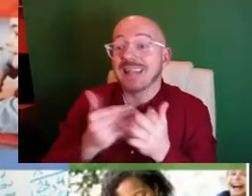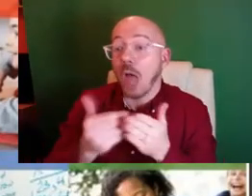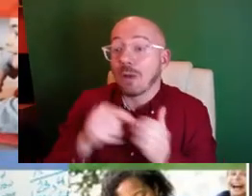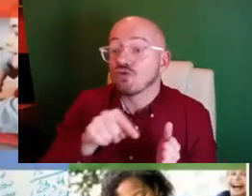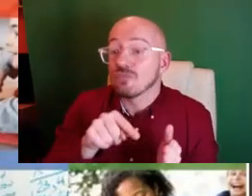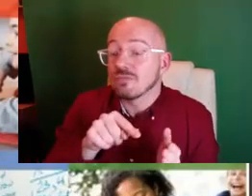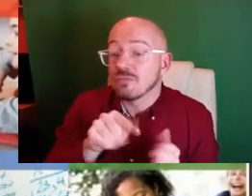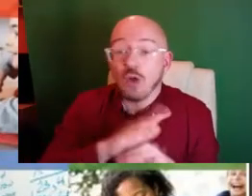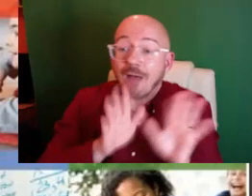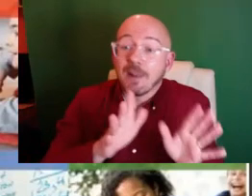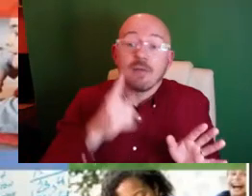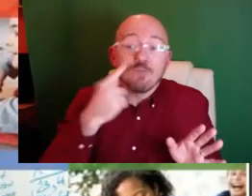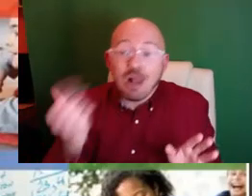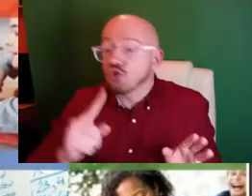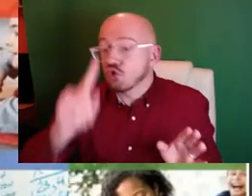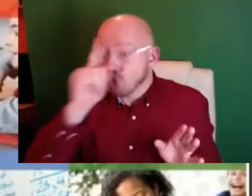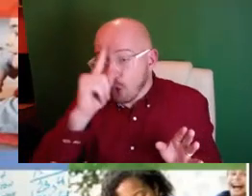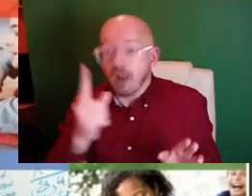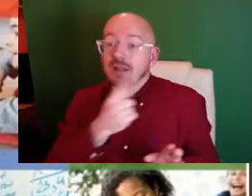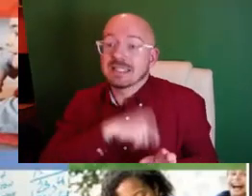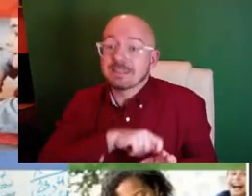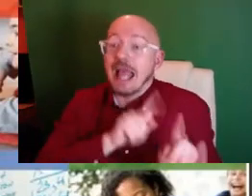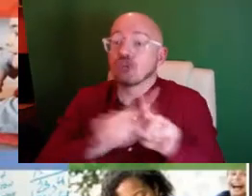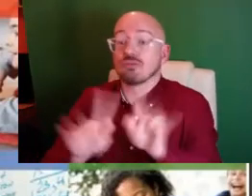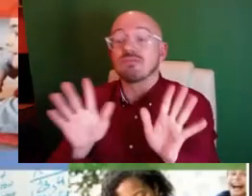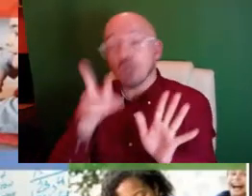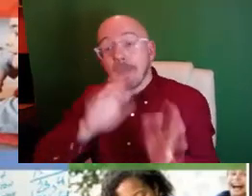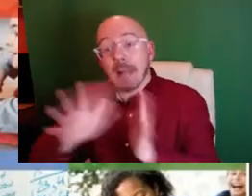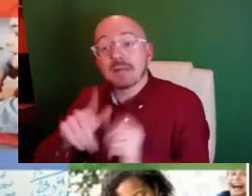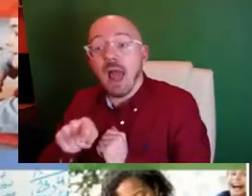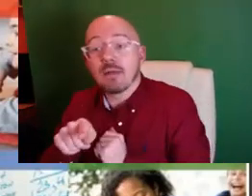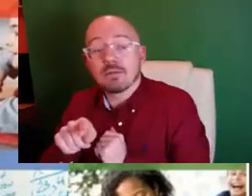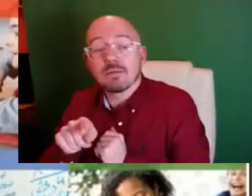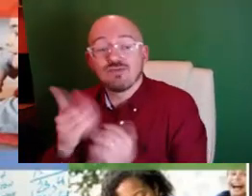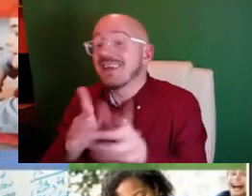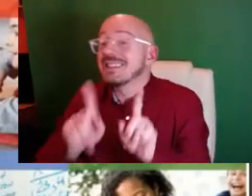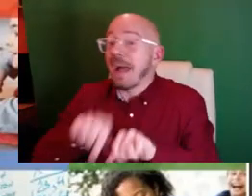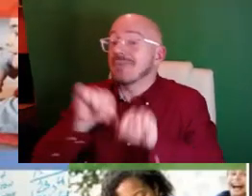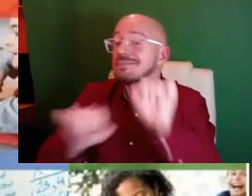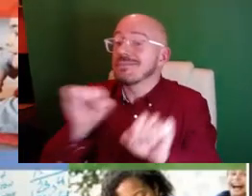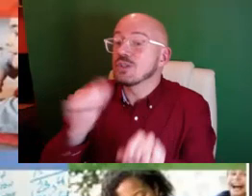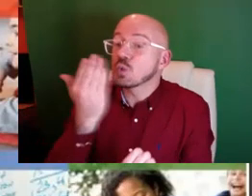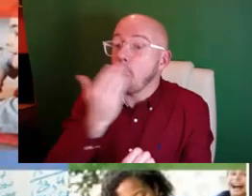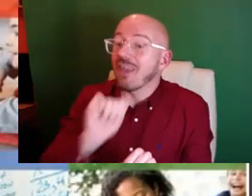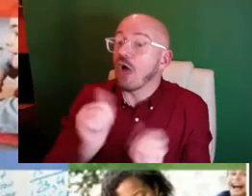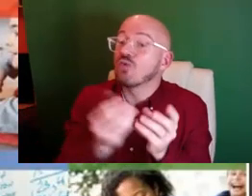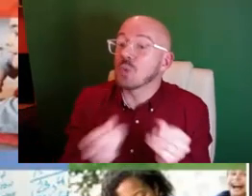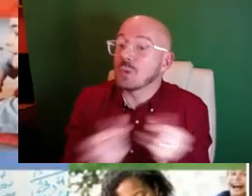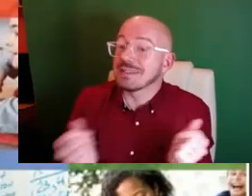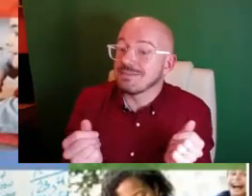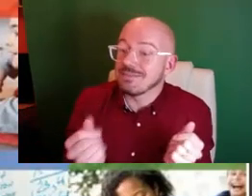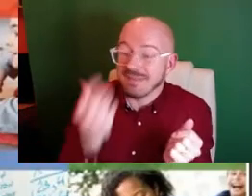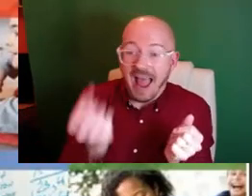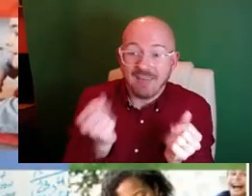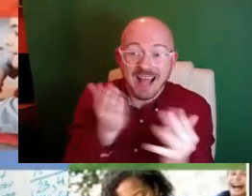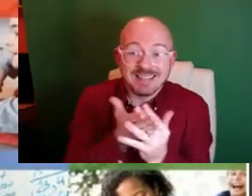choose from 8 different languages, and their third language, they can choose an additional second language subject to